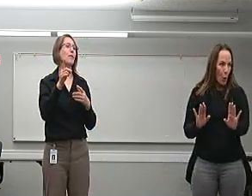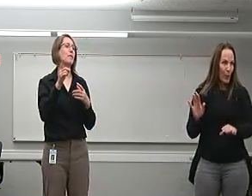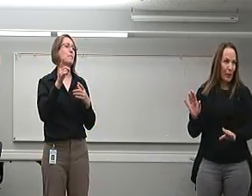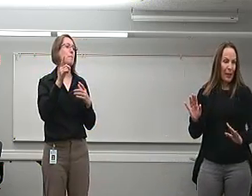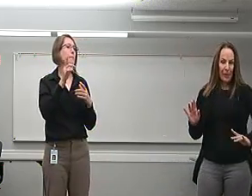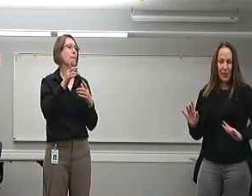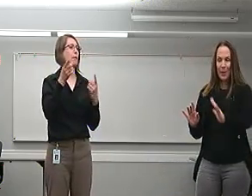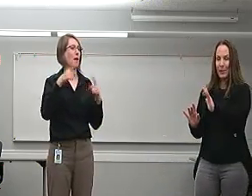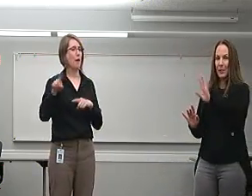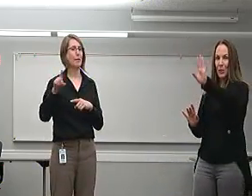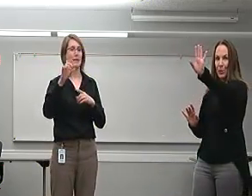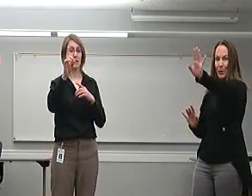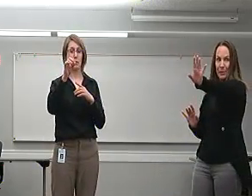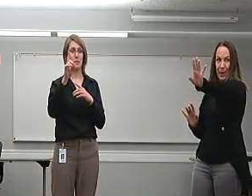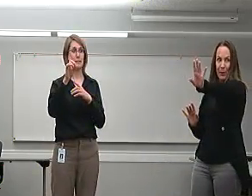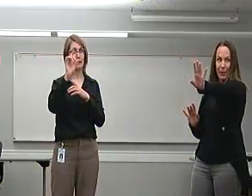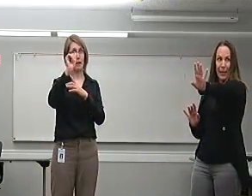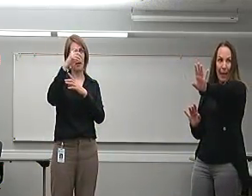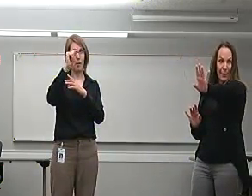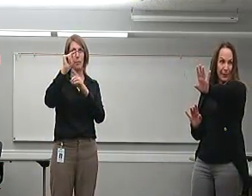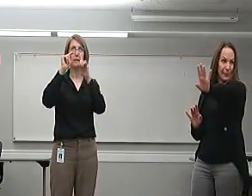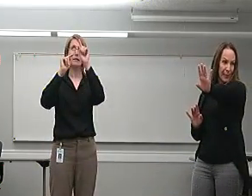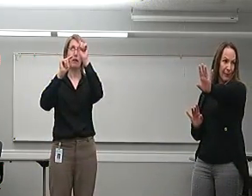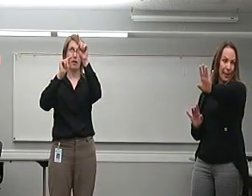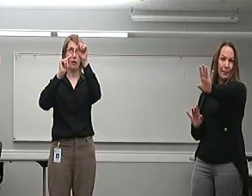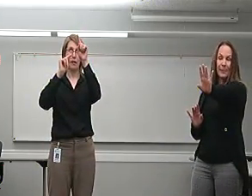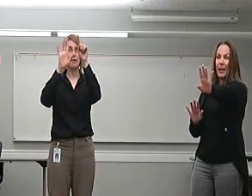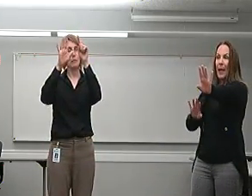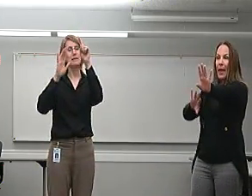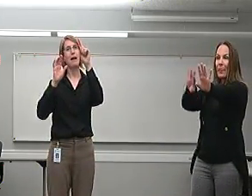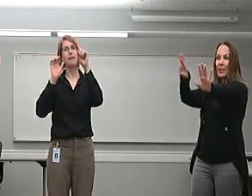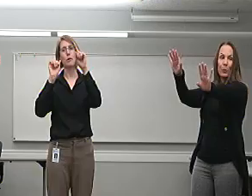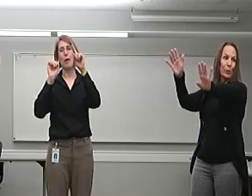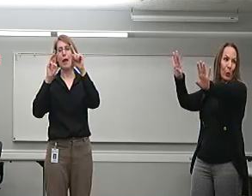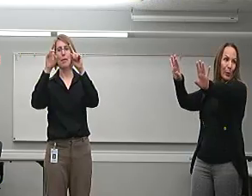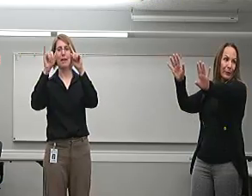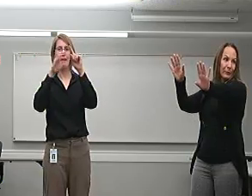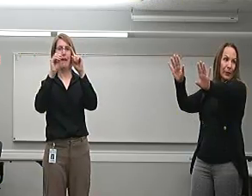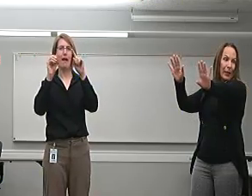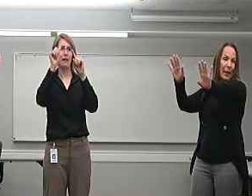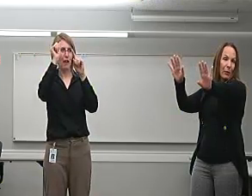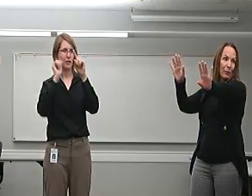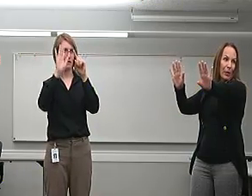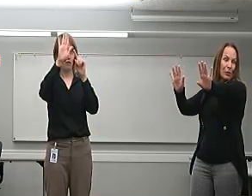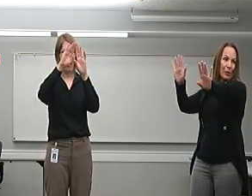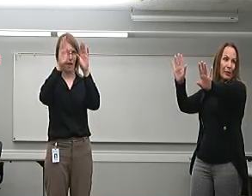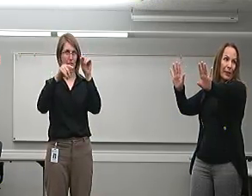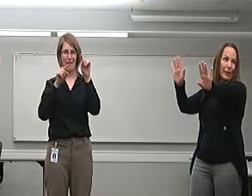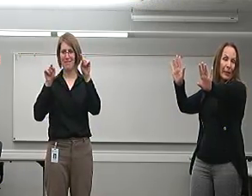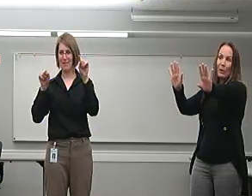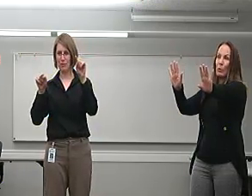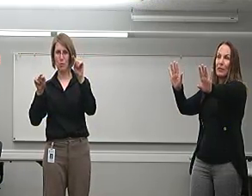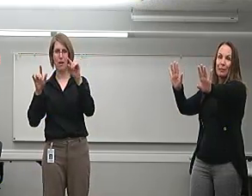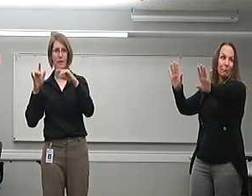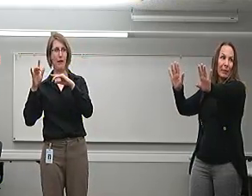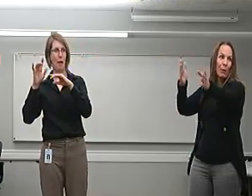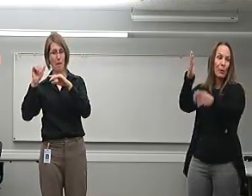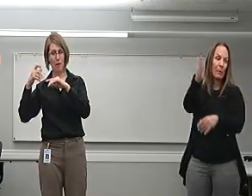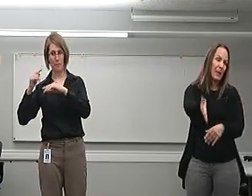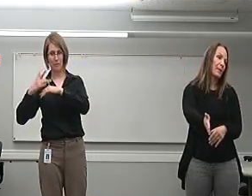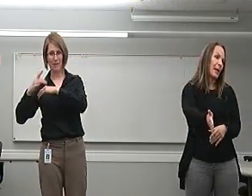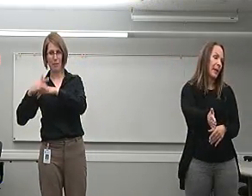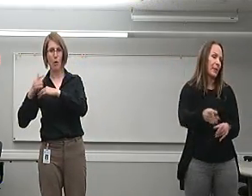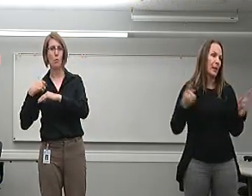the stairs. There was Emily and Alex and Derek's house, and this one was open. And Rachel and Leah and Aaron moved in, and we put a baby gate at the